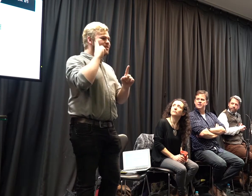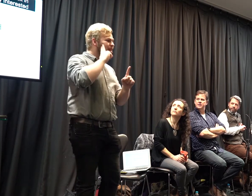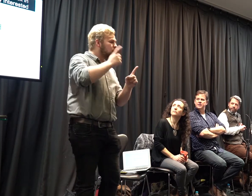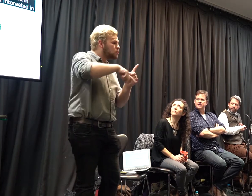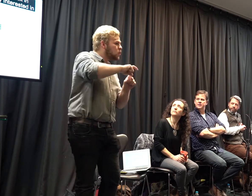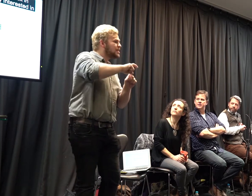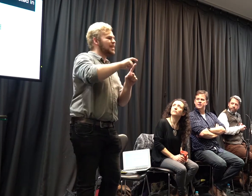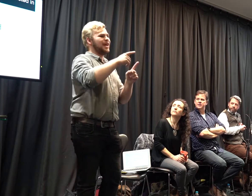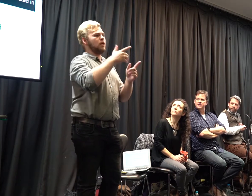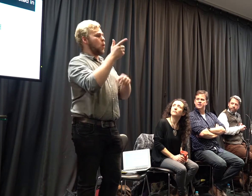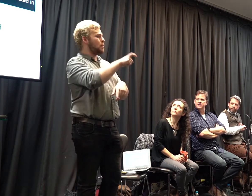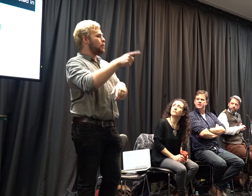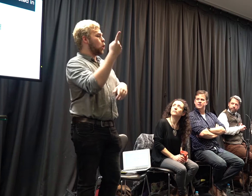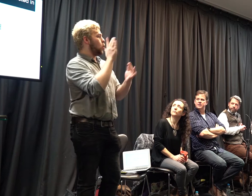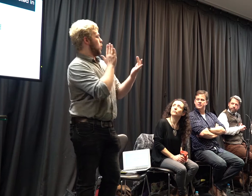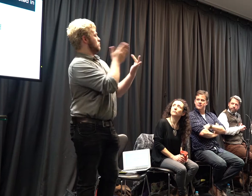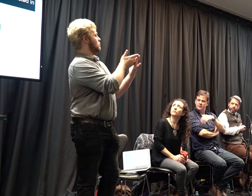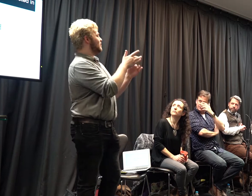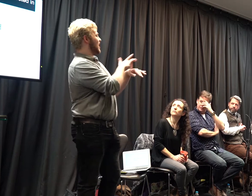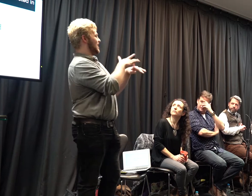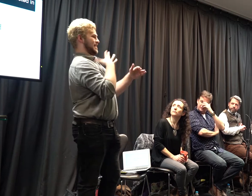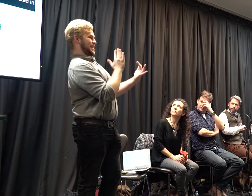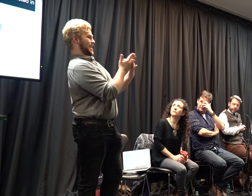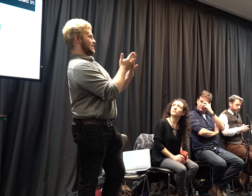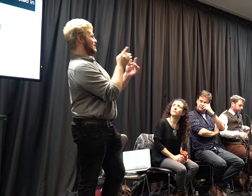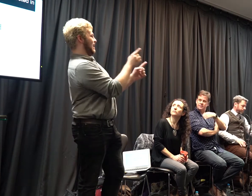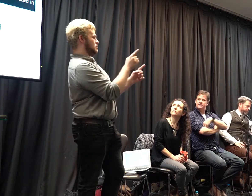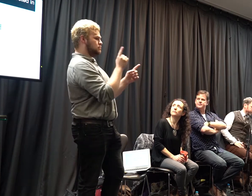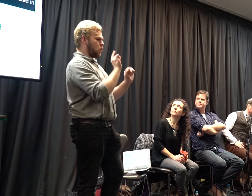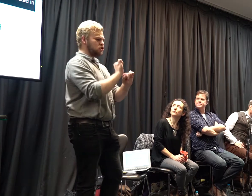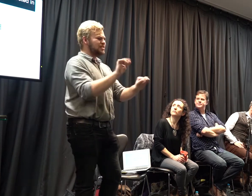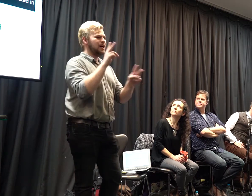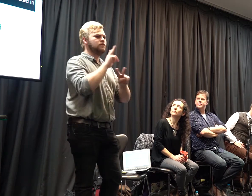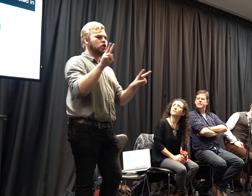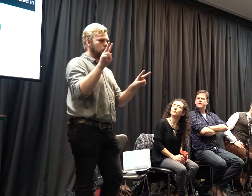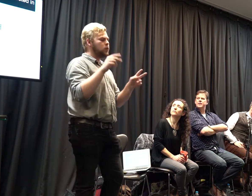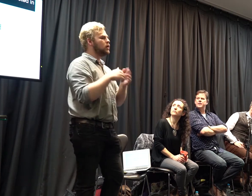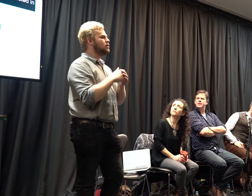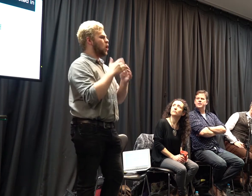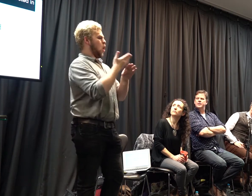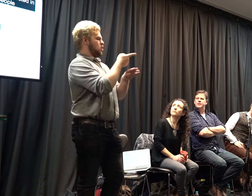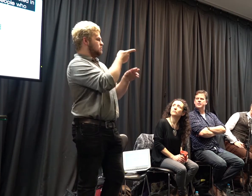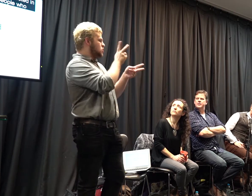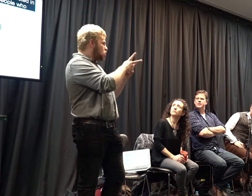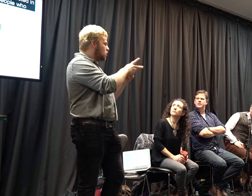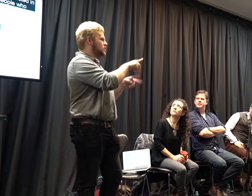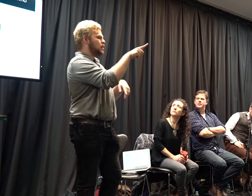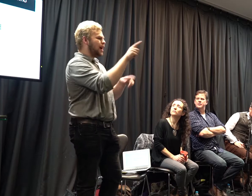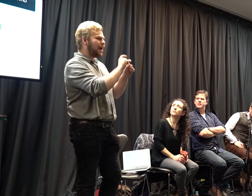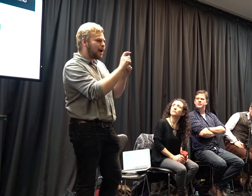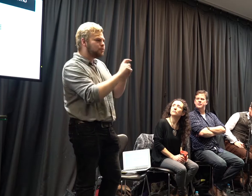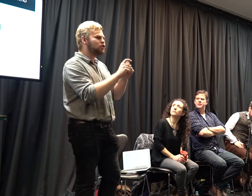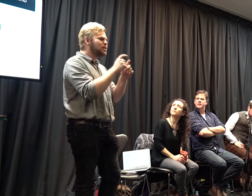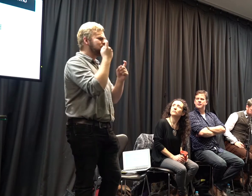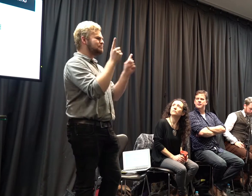out what the deaf community or people who access theatre in BSL or English,